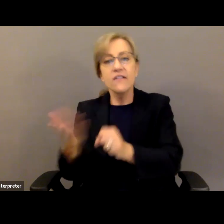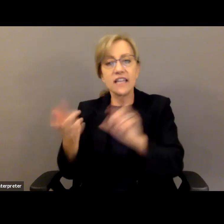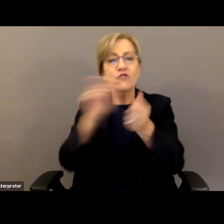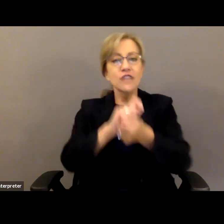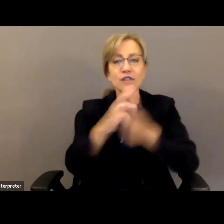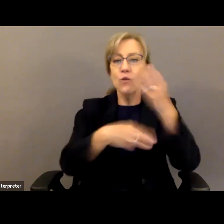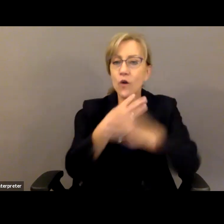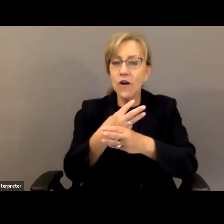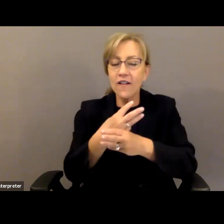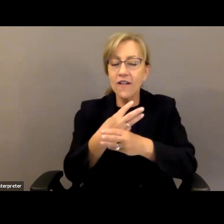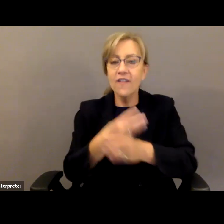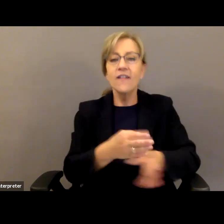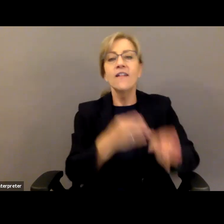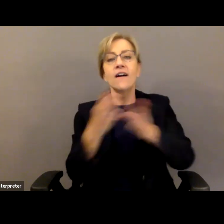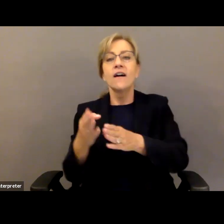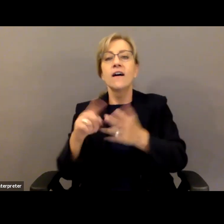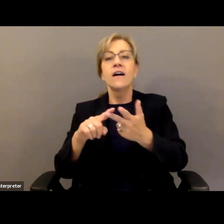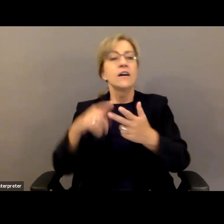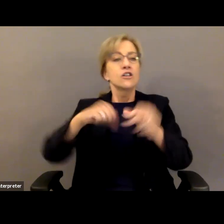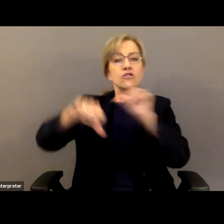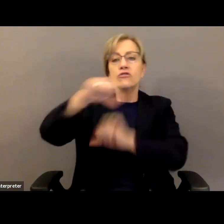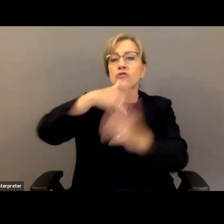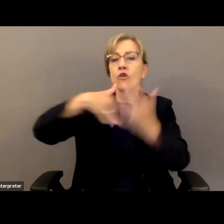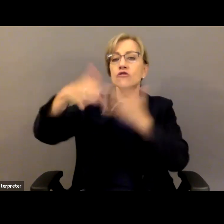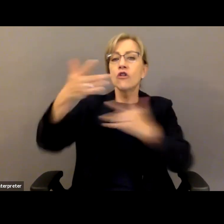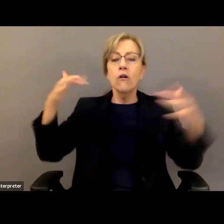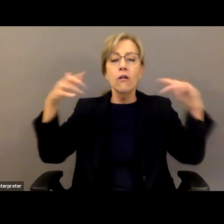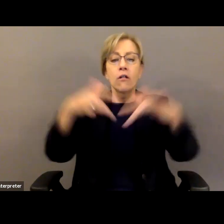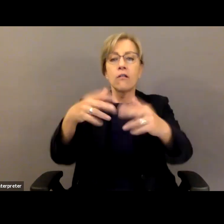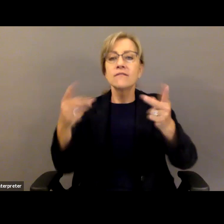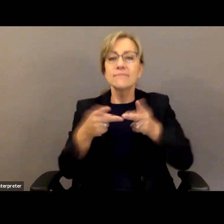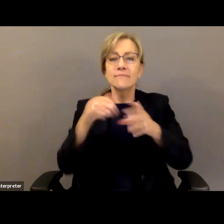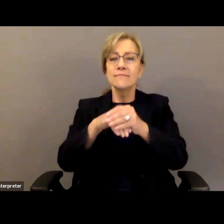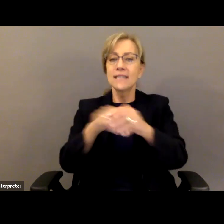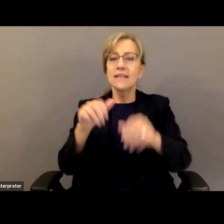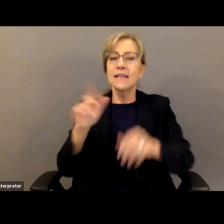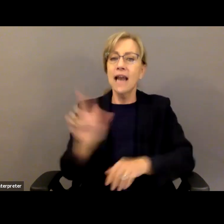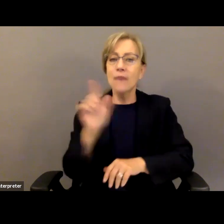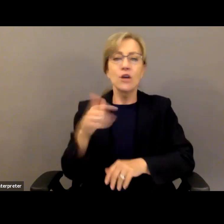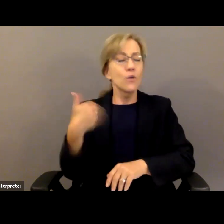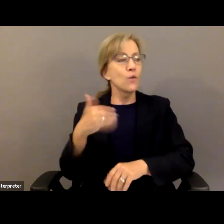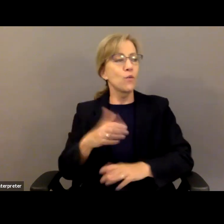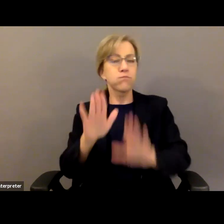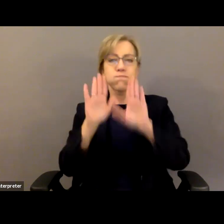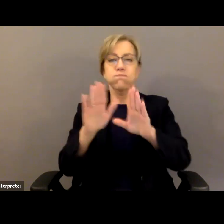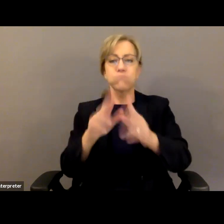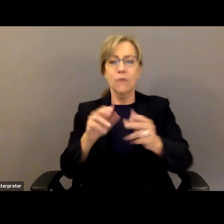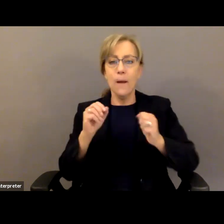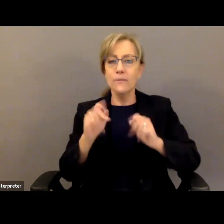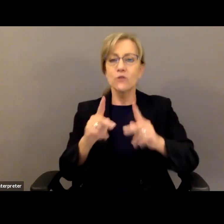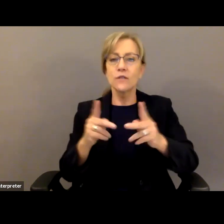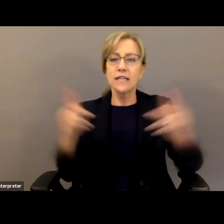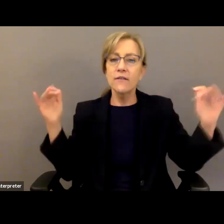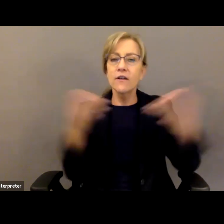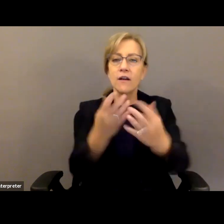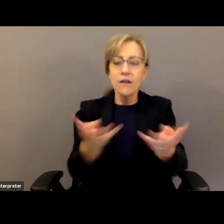society. And in our social gathering spaces in the library, it's the perfect opportunity to bring people together around books,